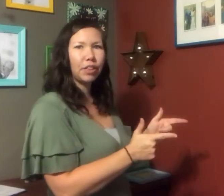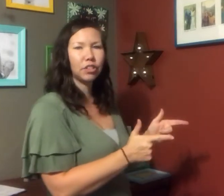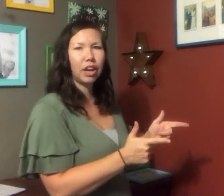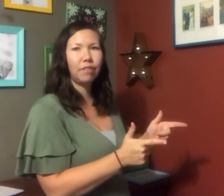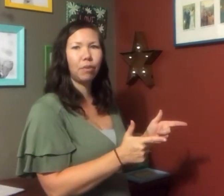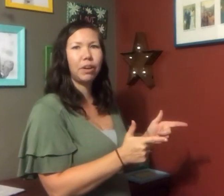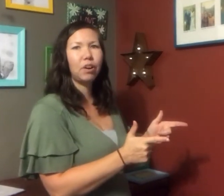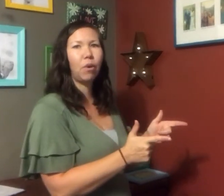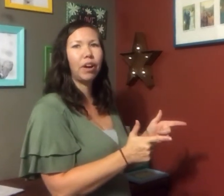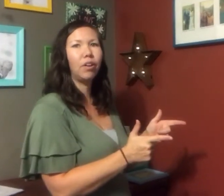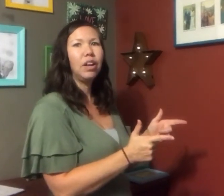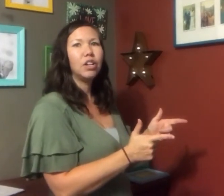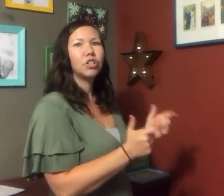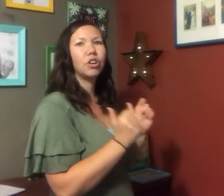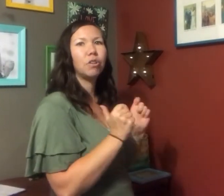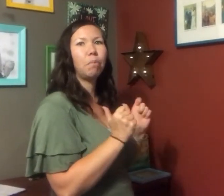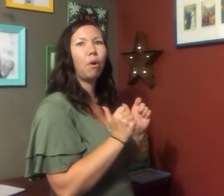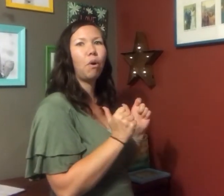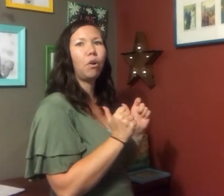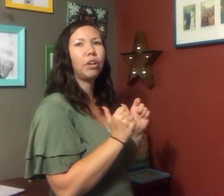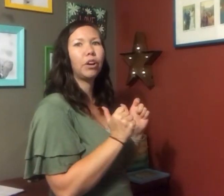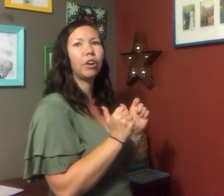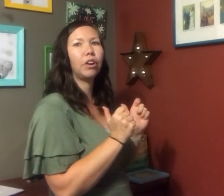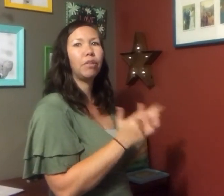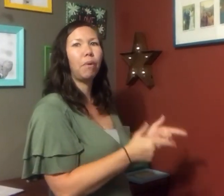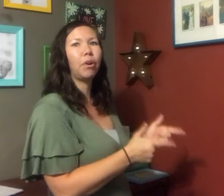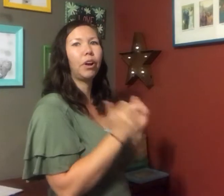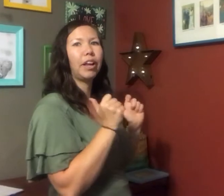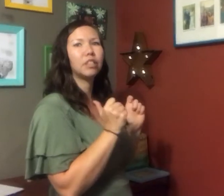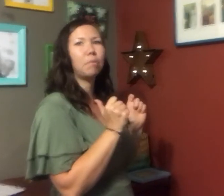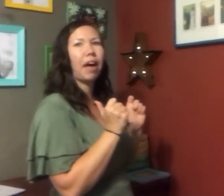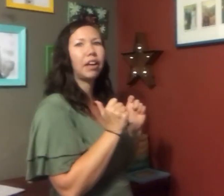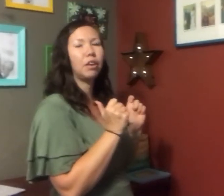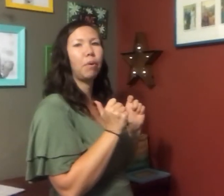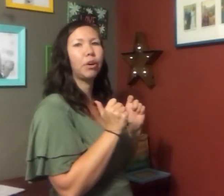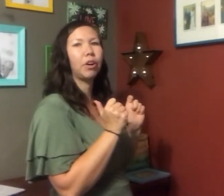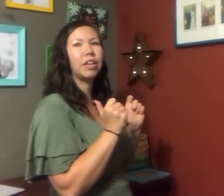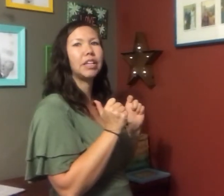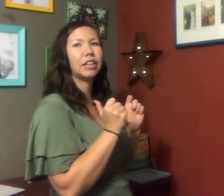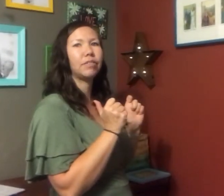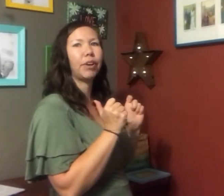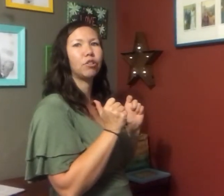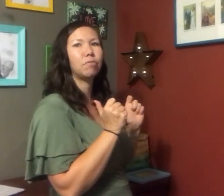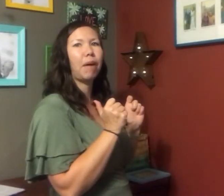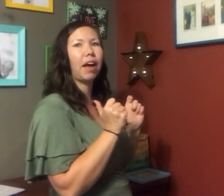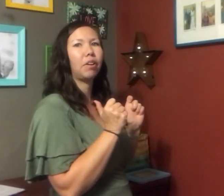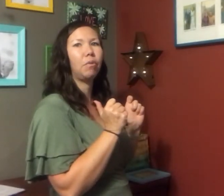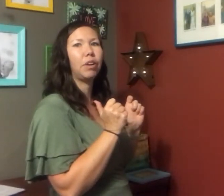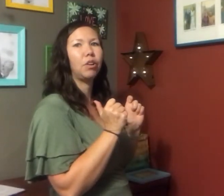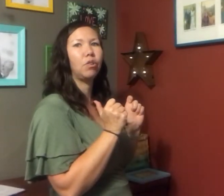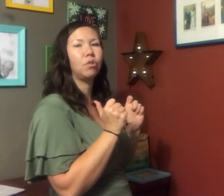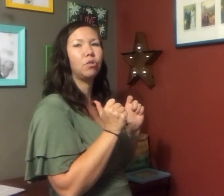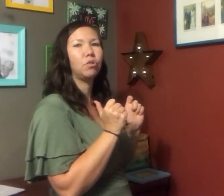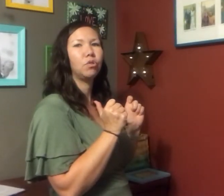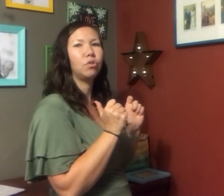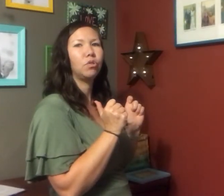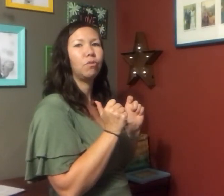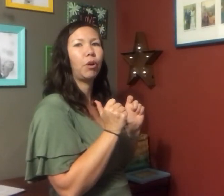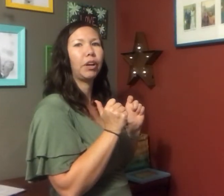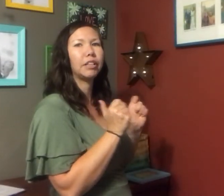there's kind of a recoil. So you pull your hands back and you pull your index fingers back when you pull your hands